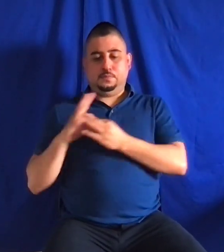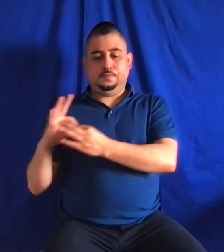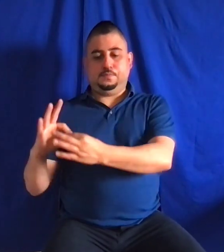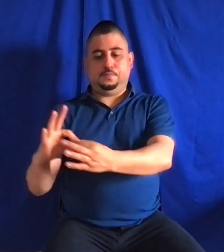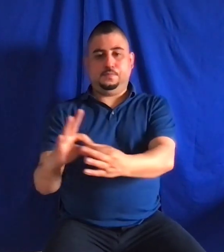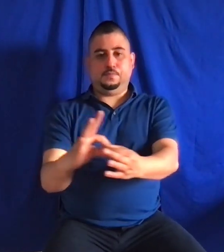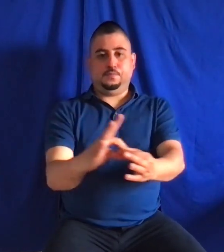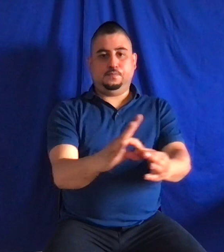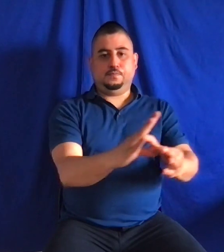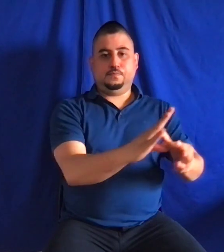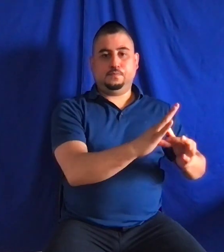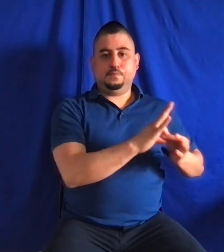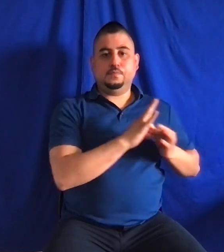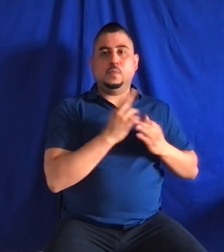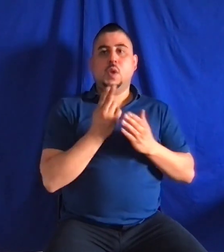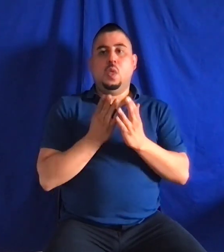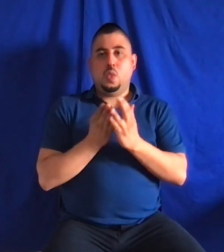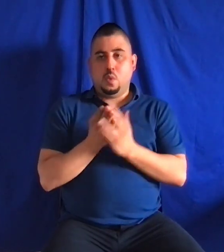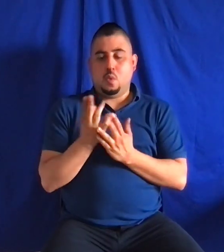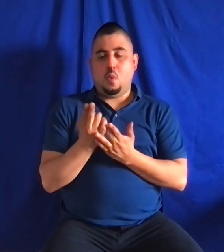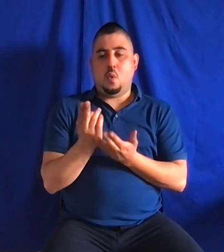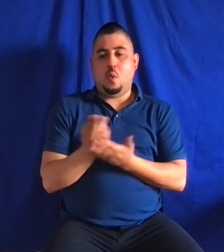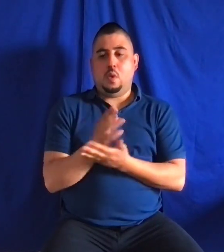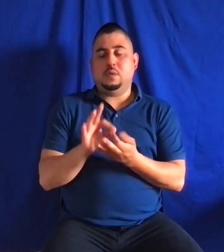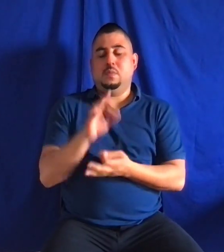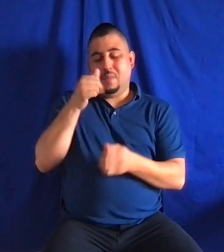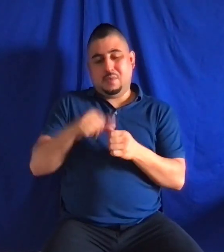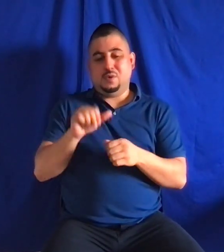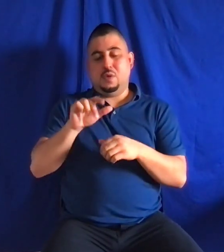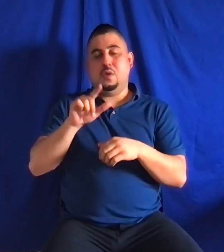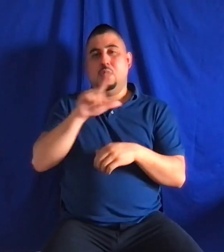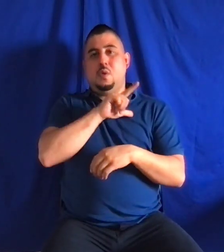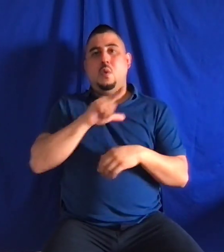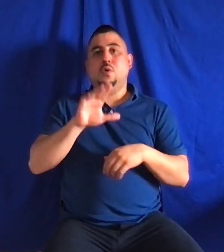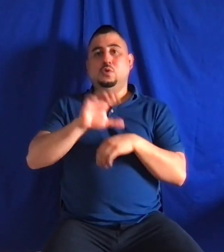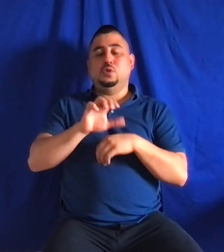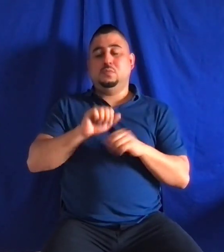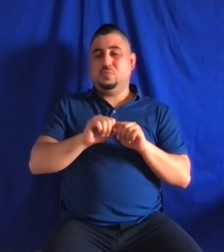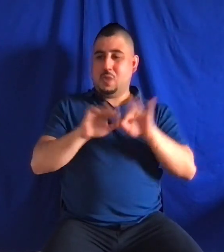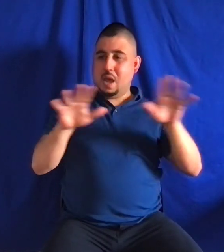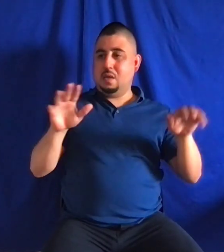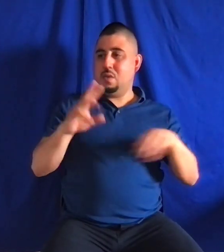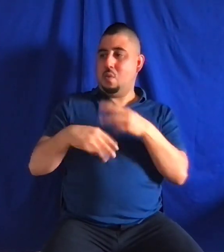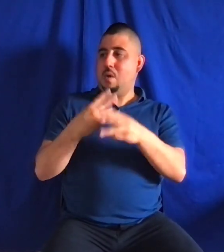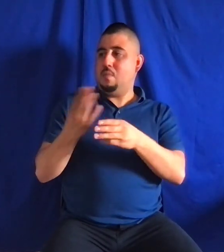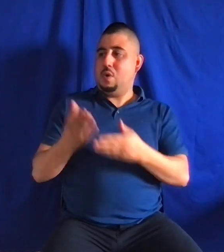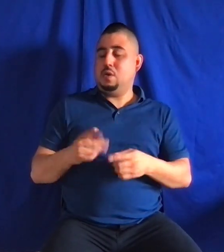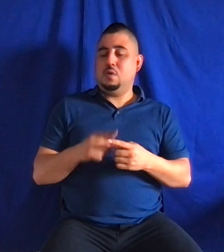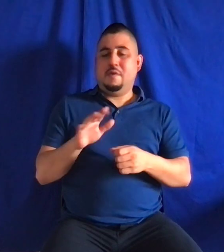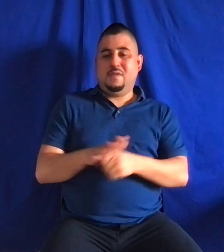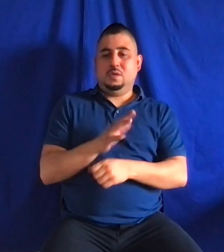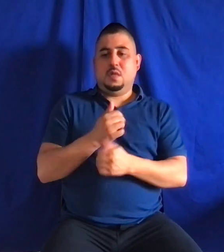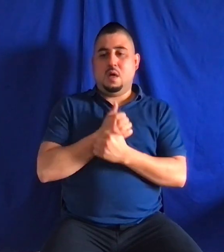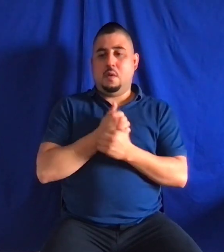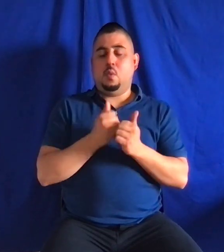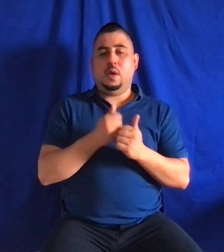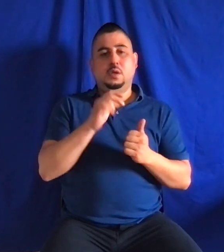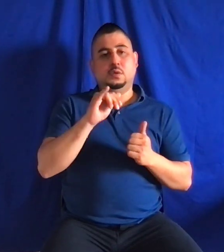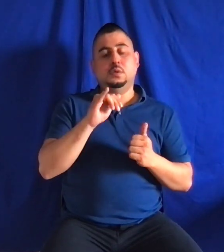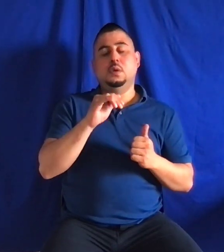Spirit. Remember, Lord, your church spread throughout the world, and bring her to the fullness of charity, together with Francis our Pope, John our Bishop, all the clergy, and your